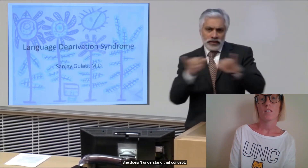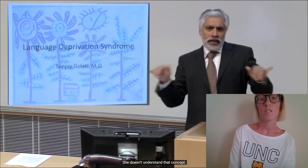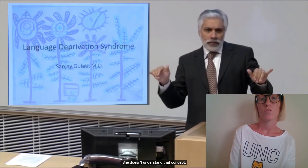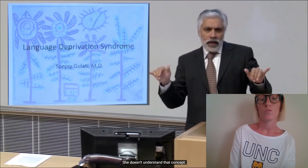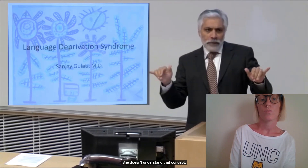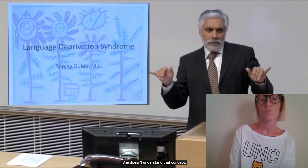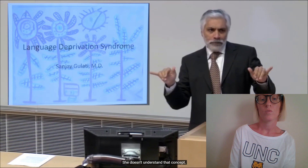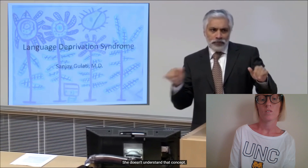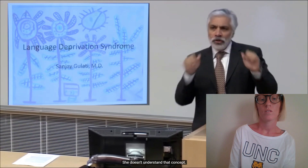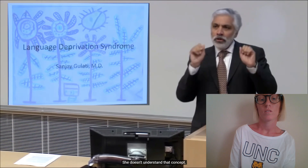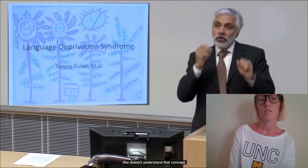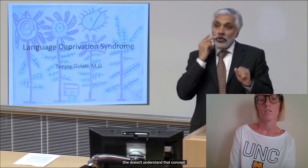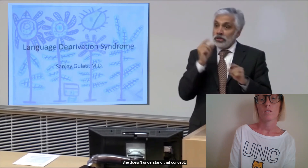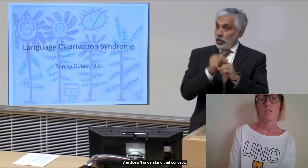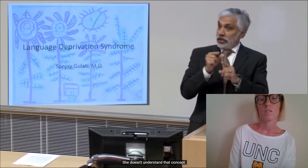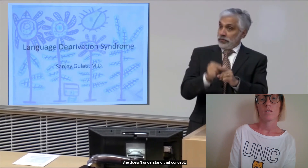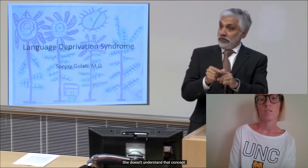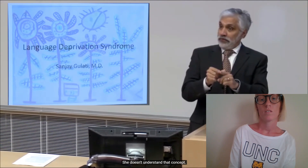You can see two.